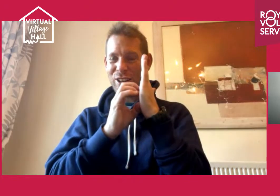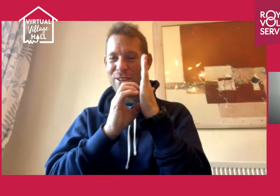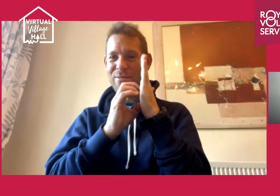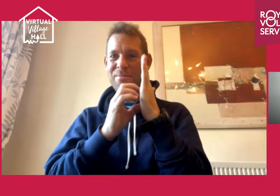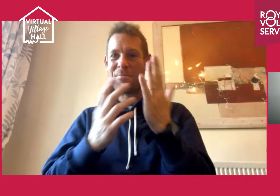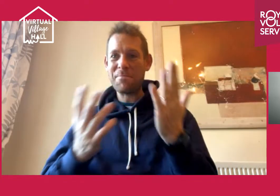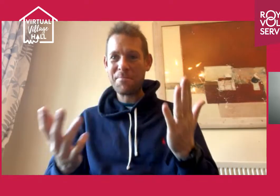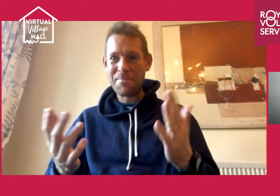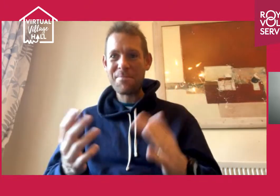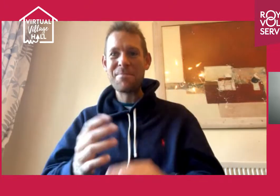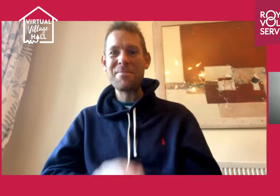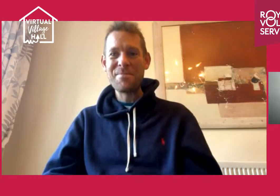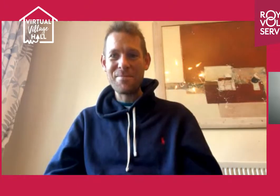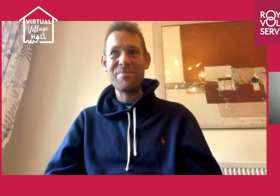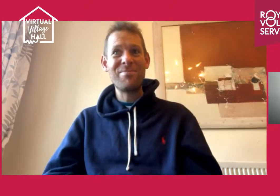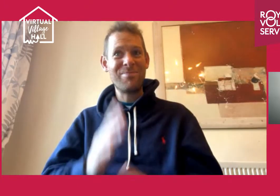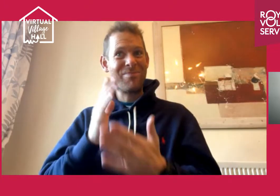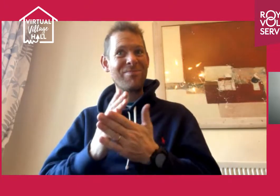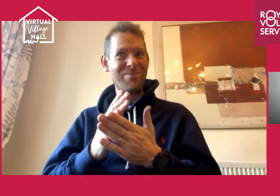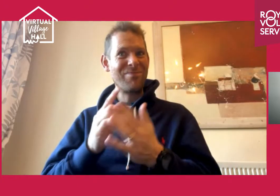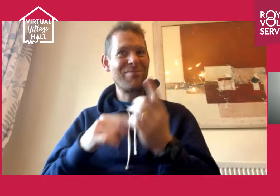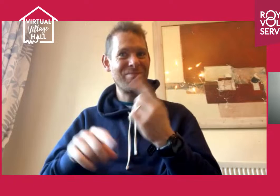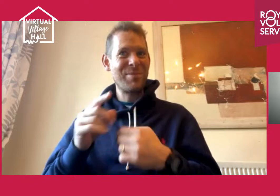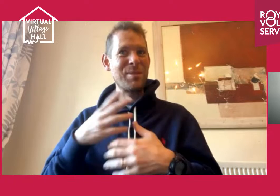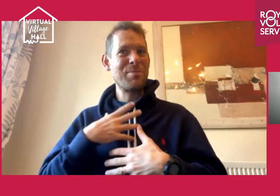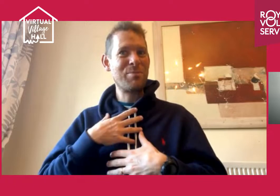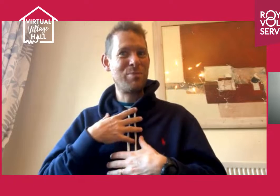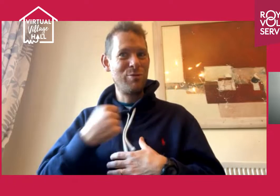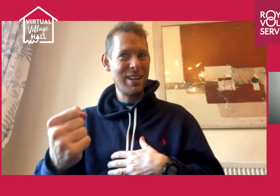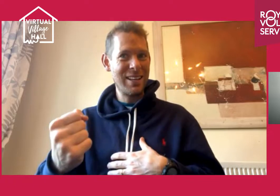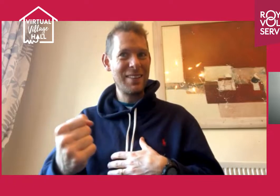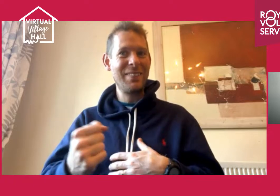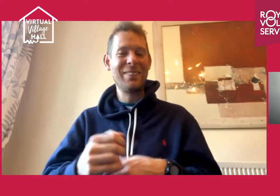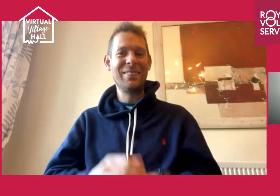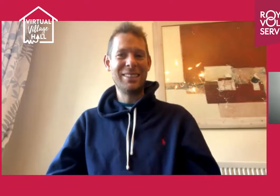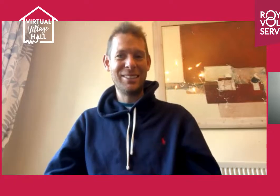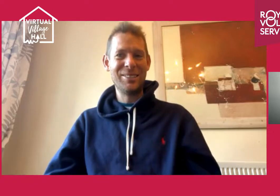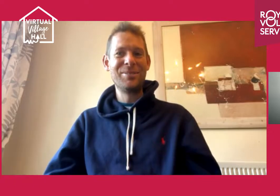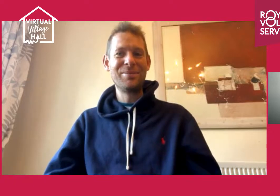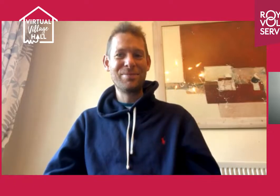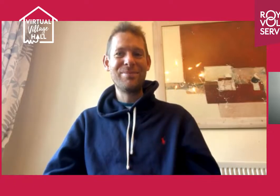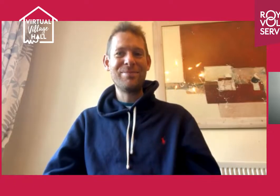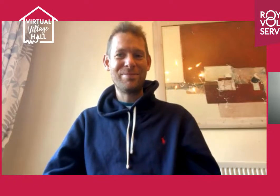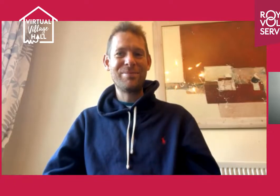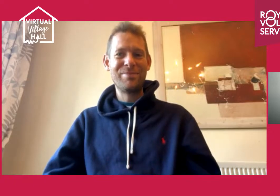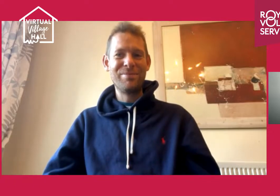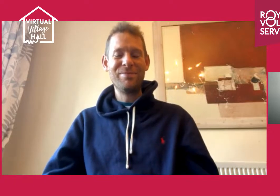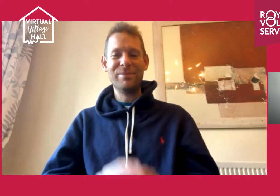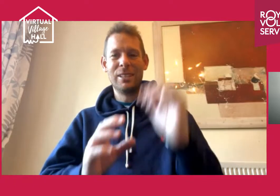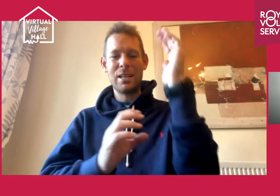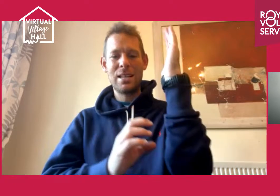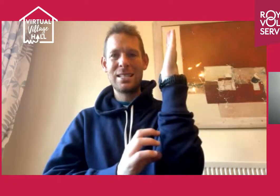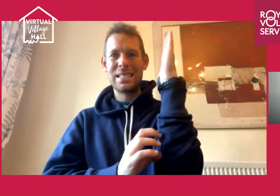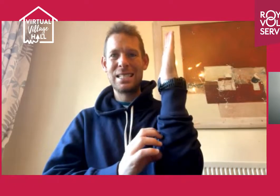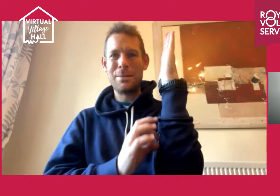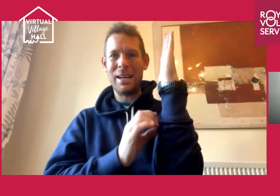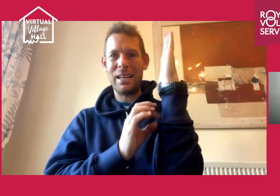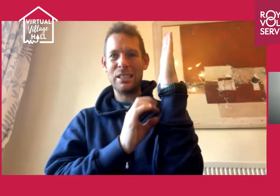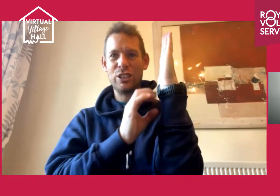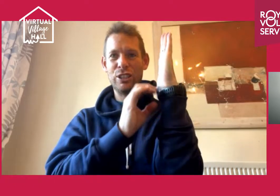Some people might even like to have a spider, a hairy spider. And again, you're very brave if that's your choice of pet. So this